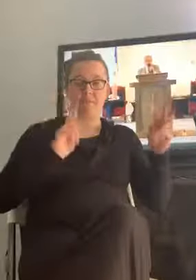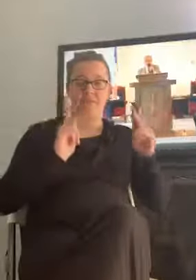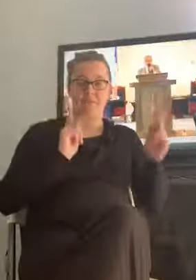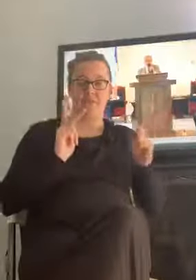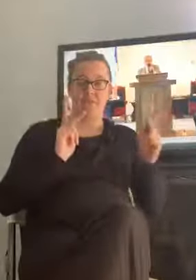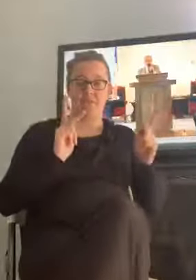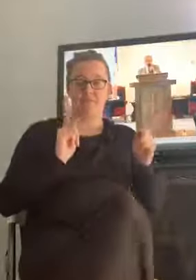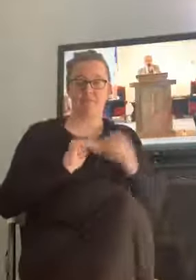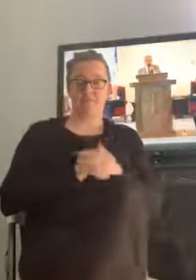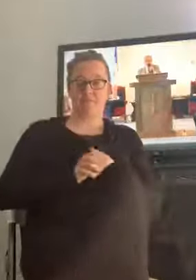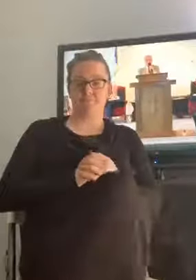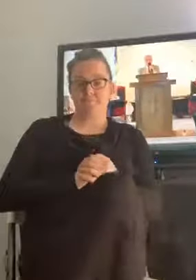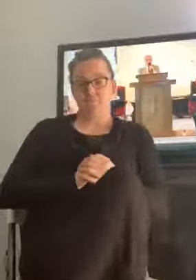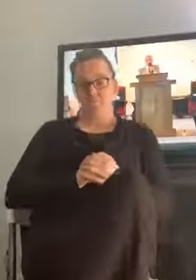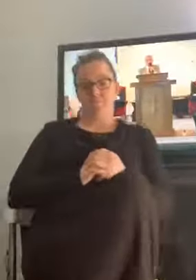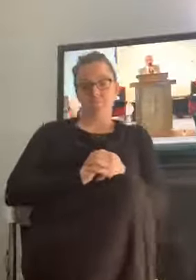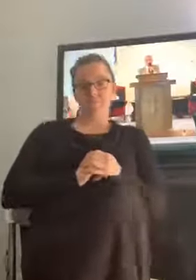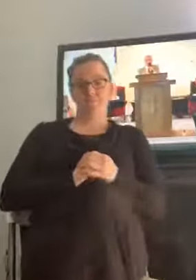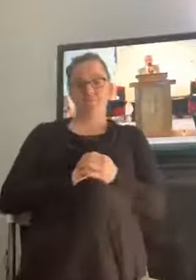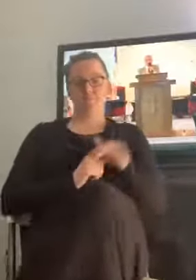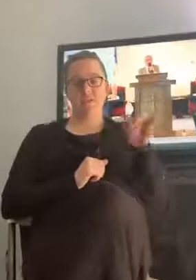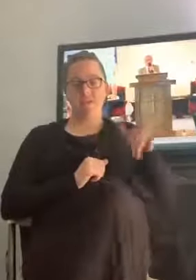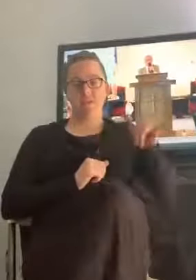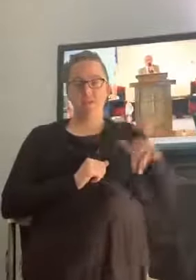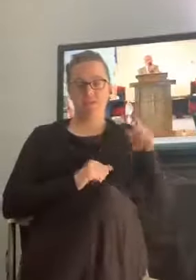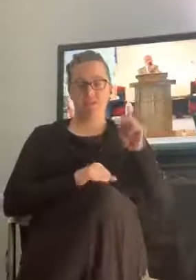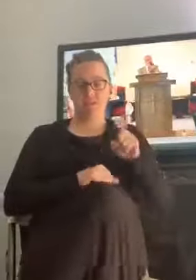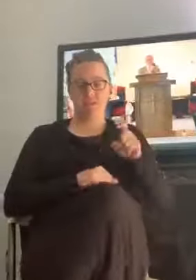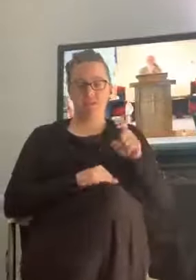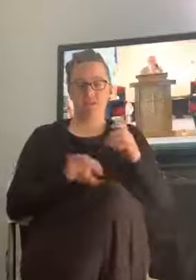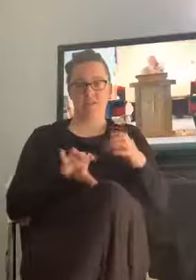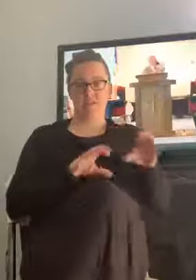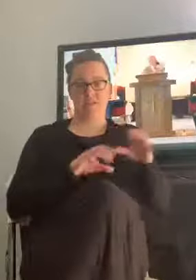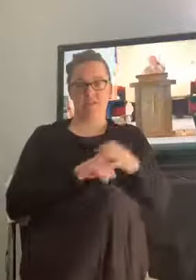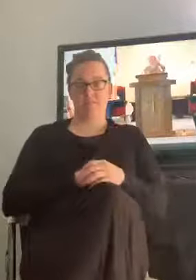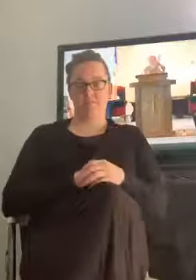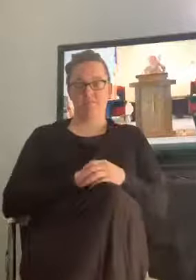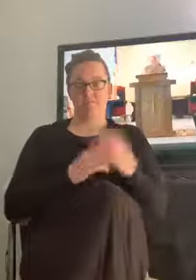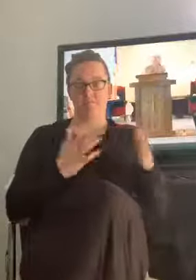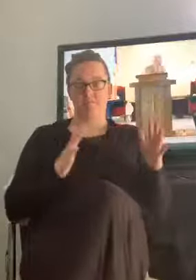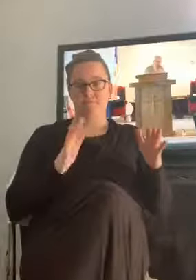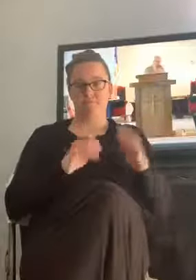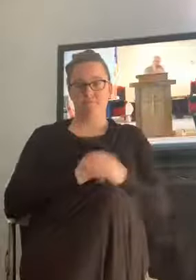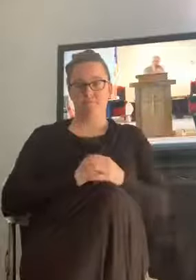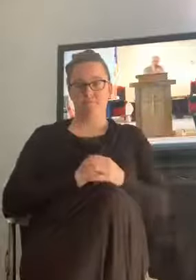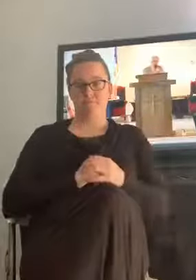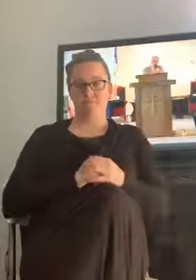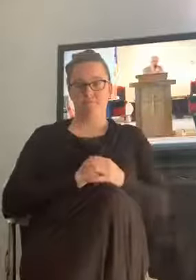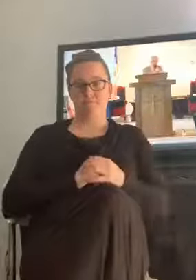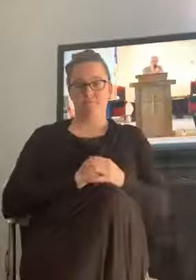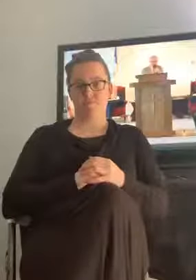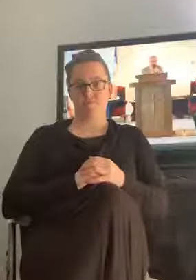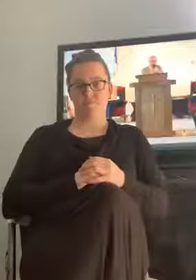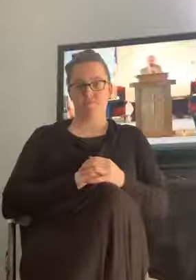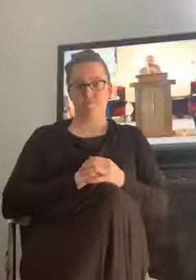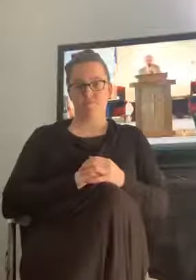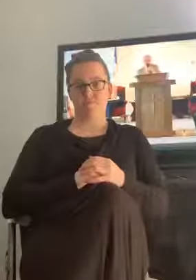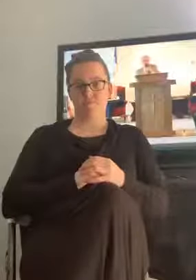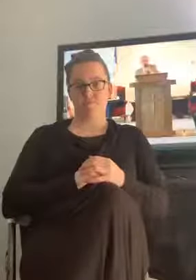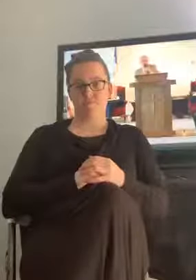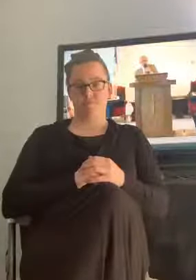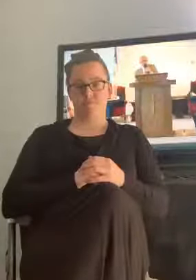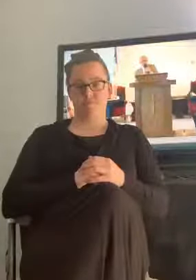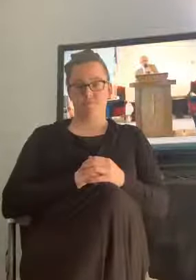But this needed to be done to fulfill the scripture.